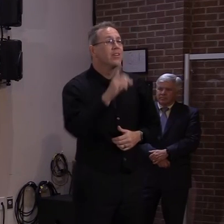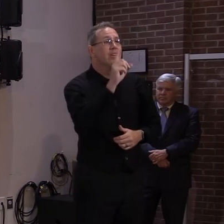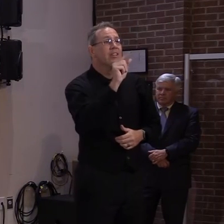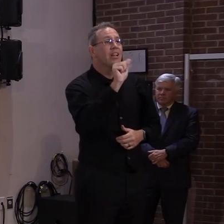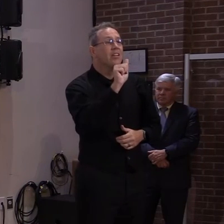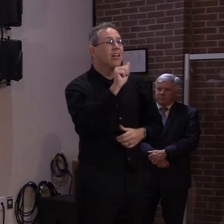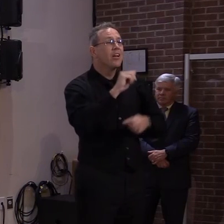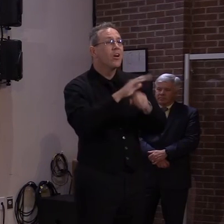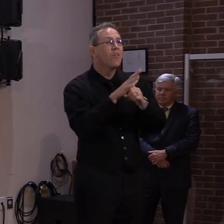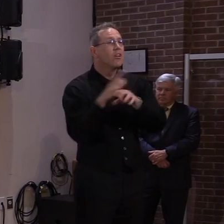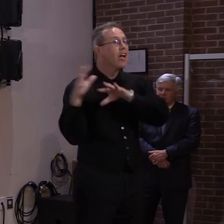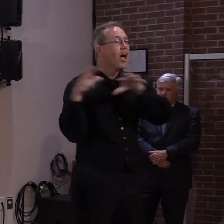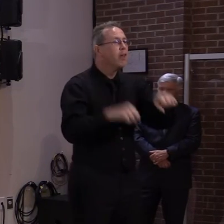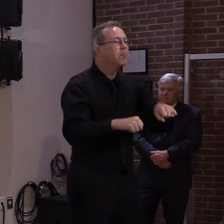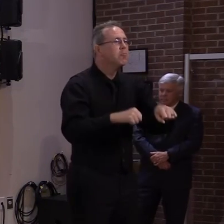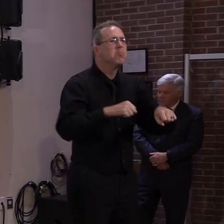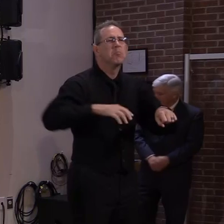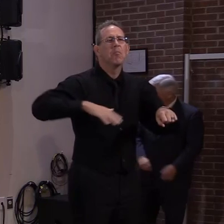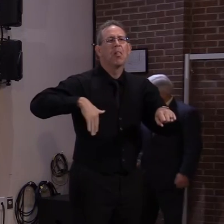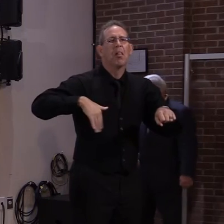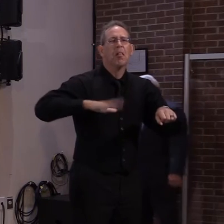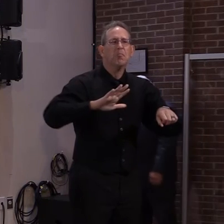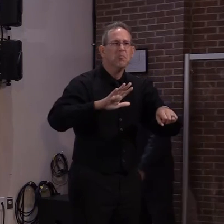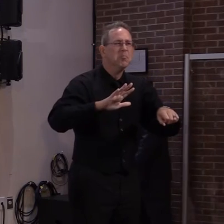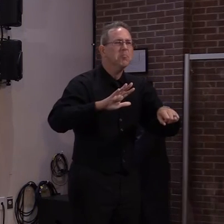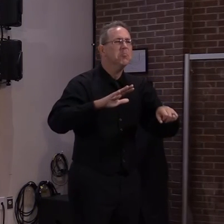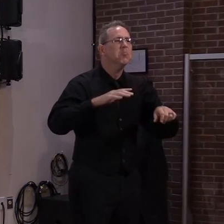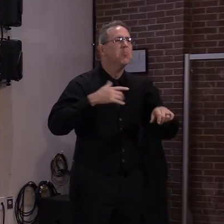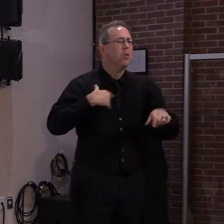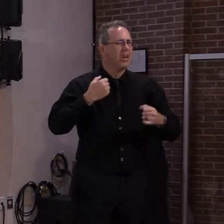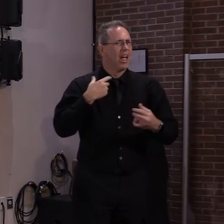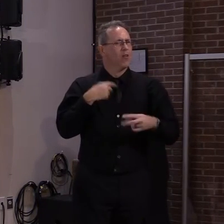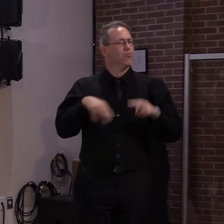we're monitoring and watching, and we'll react